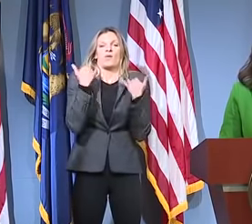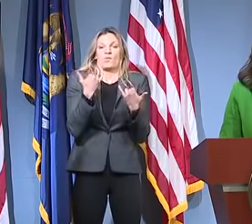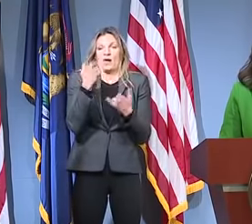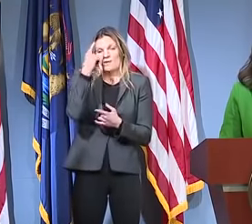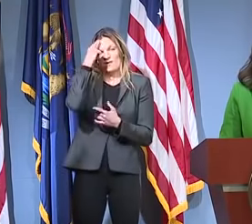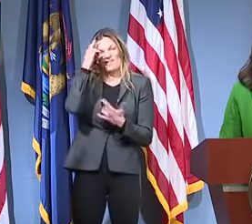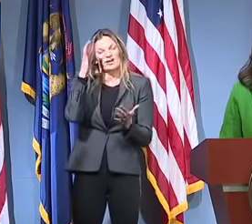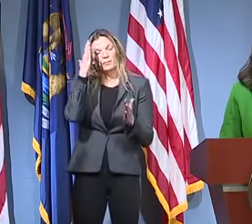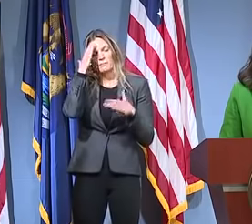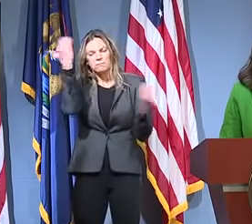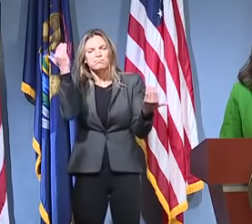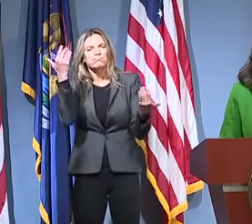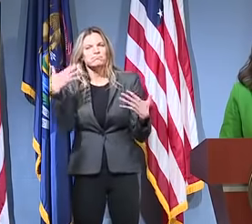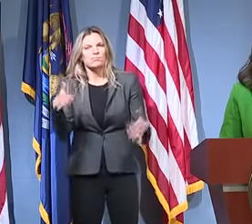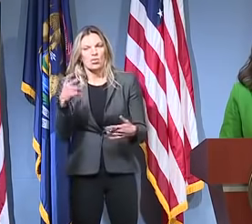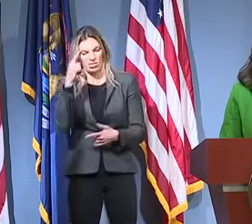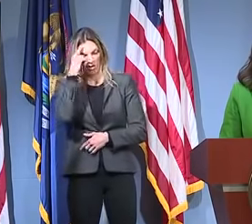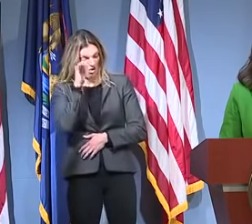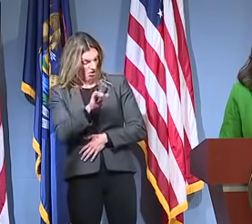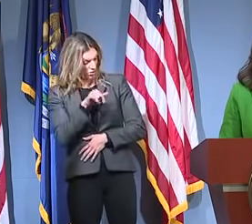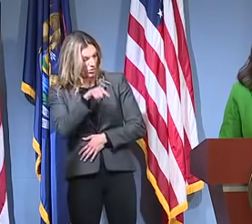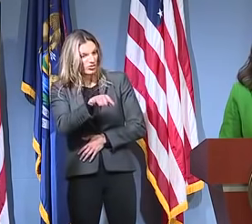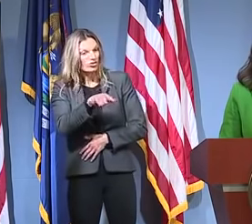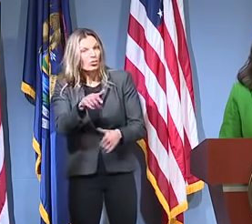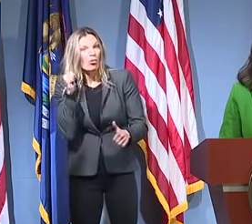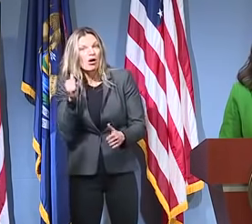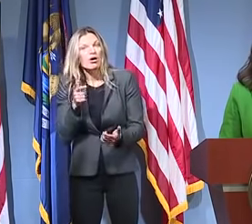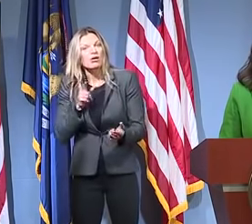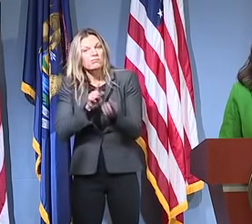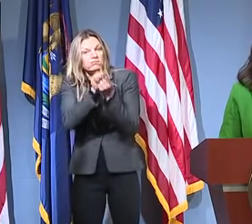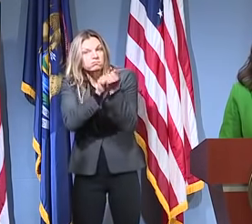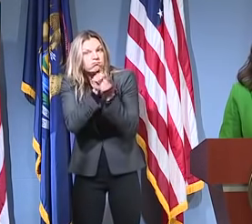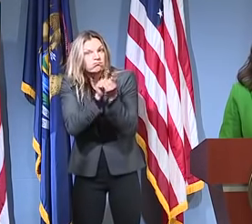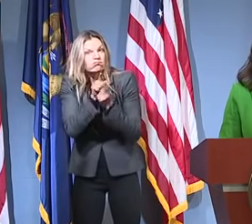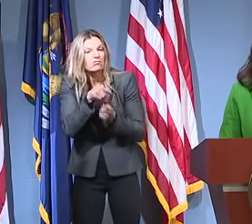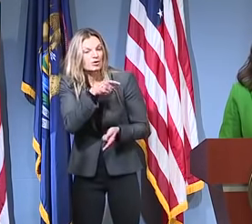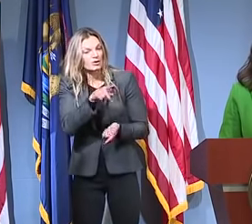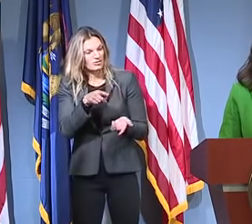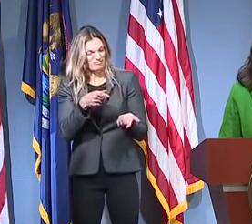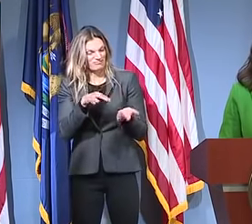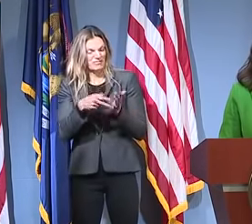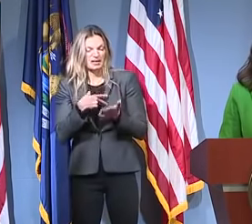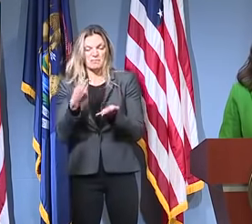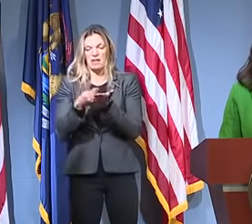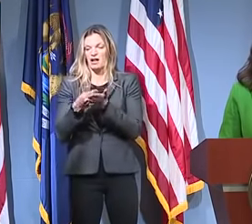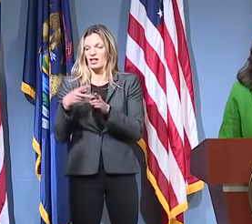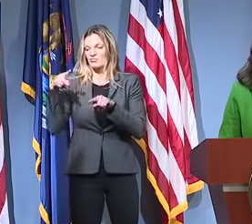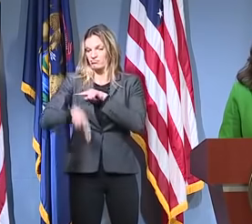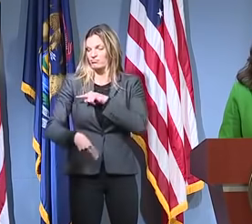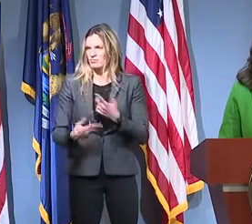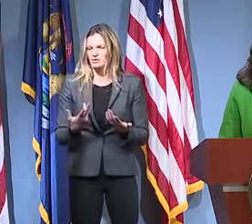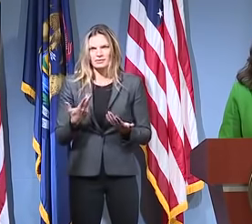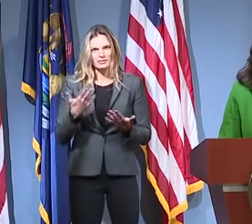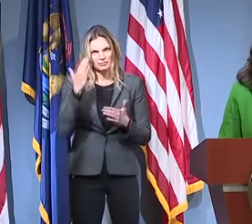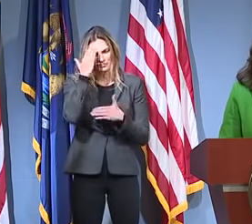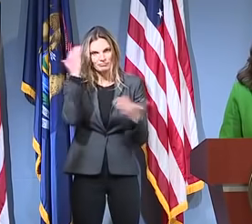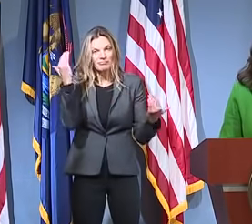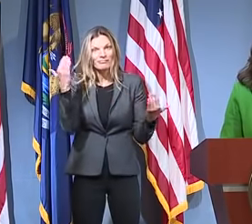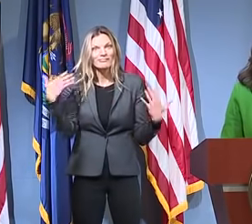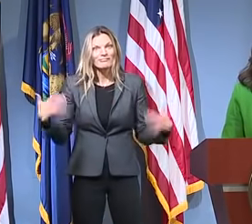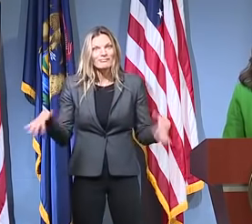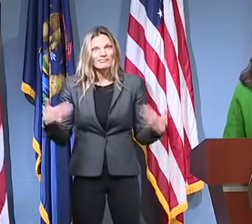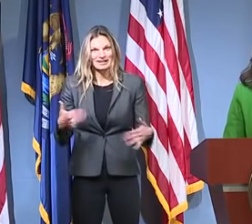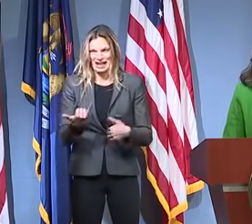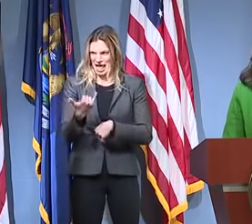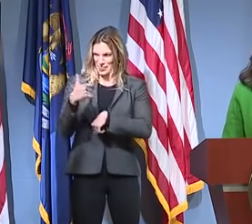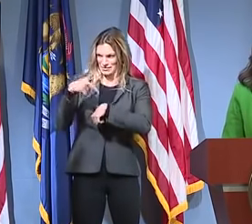districts from funding if they make a choice based on what is in the best health and safety of their students. And so what we